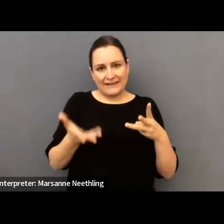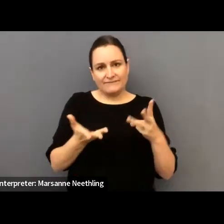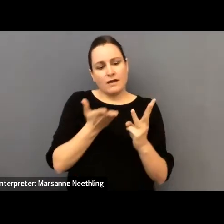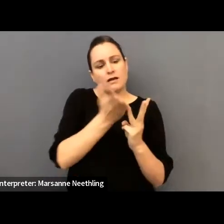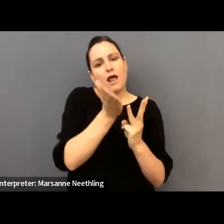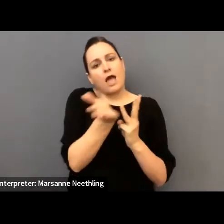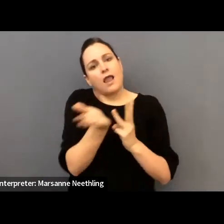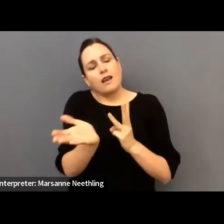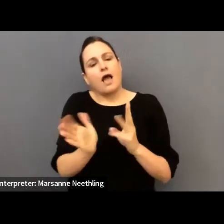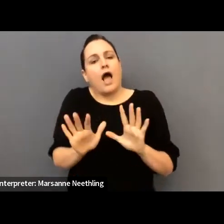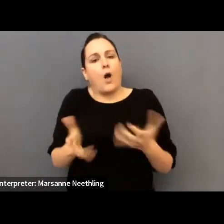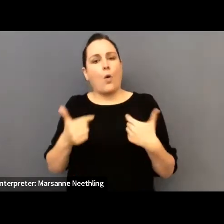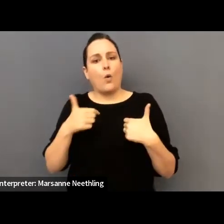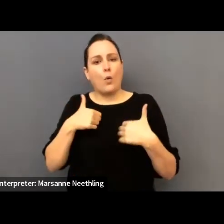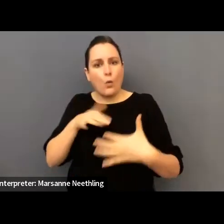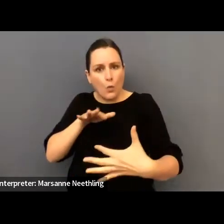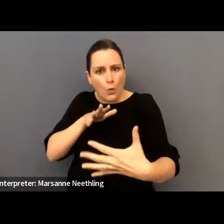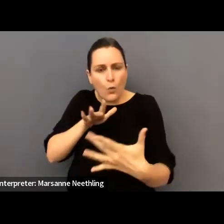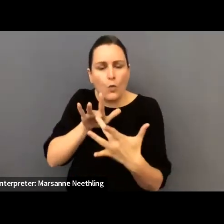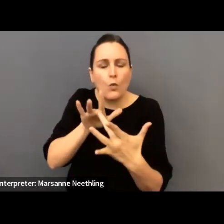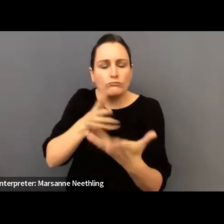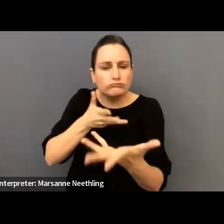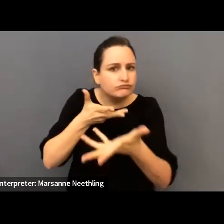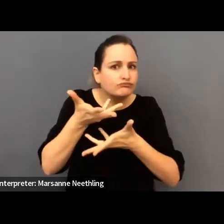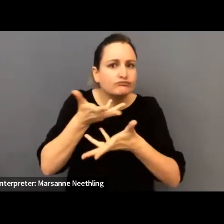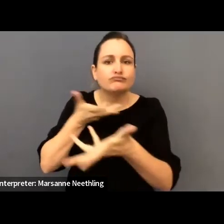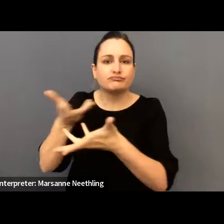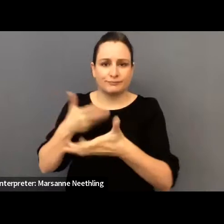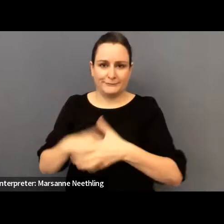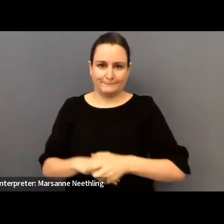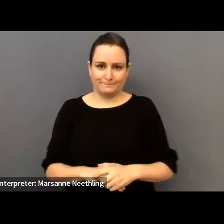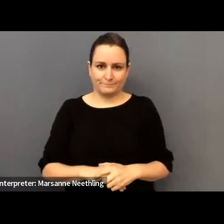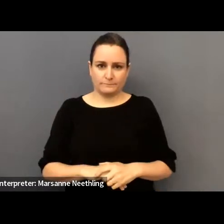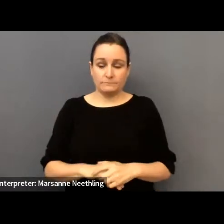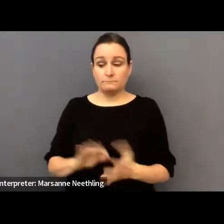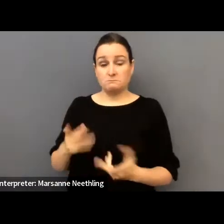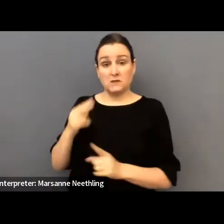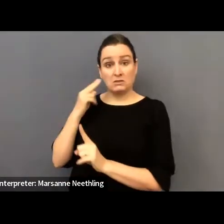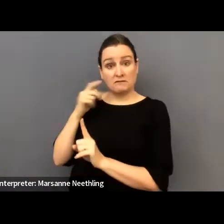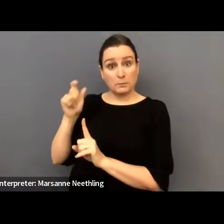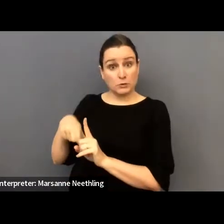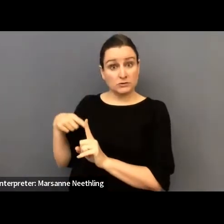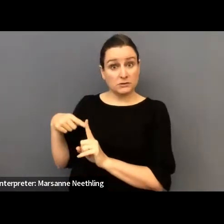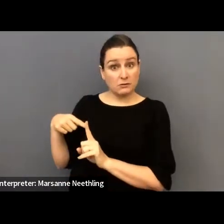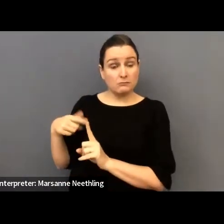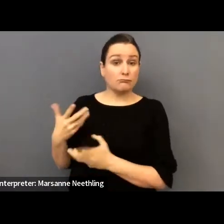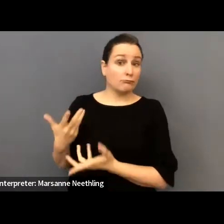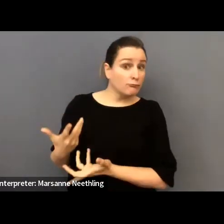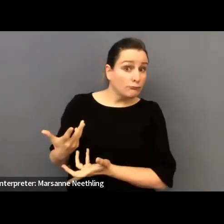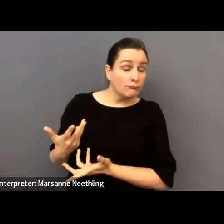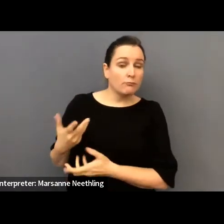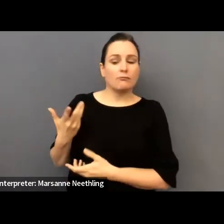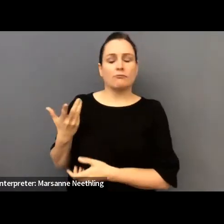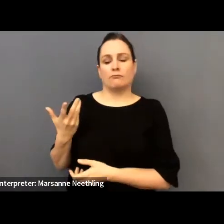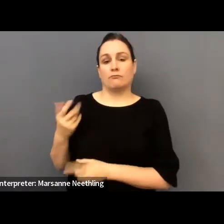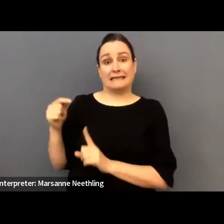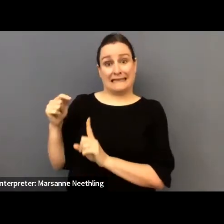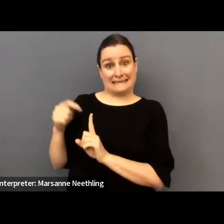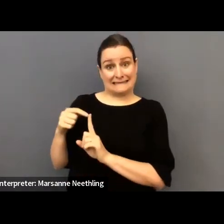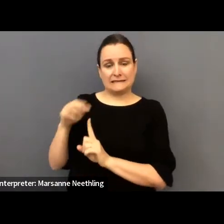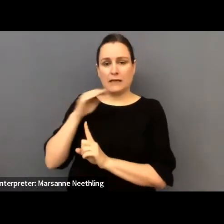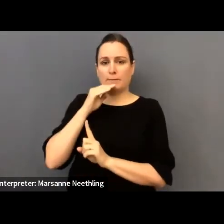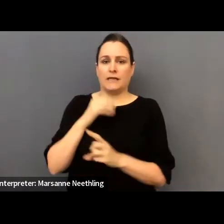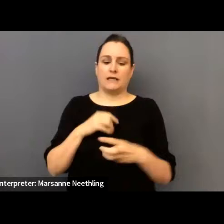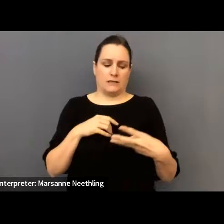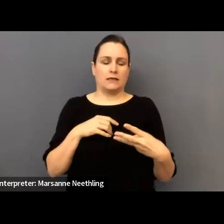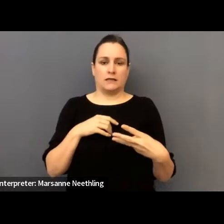engagement. Now, with a deaf or Sasl user, that would include all the options